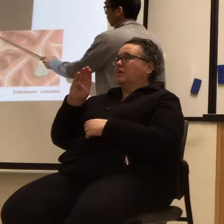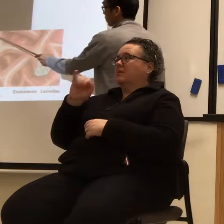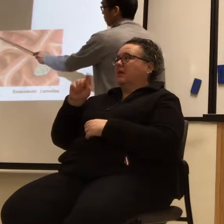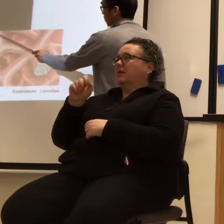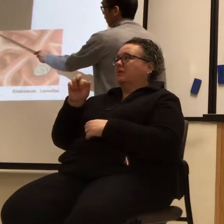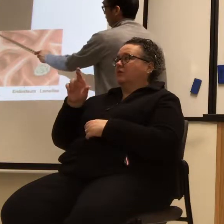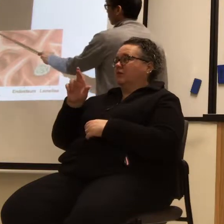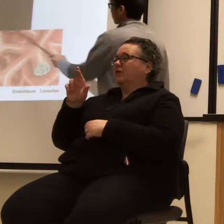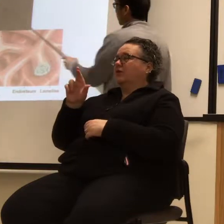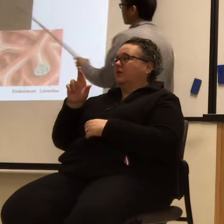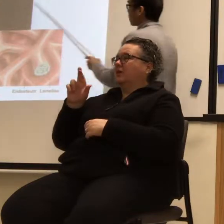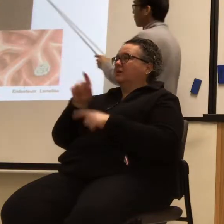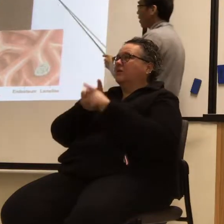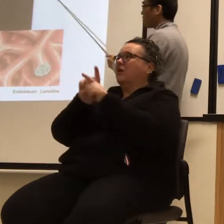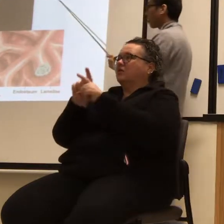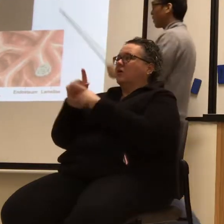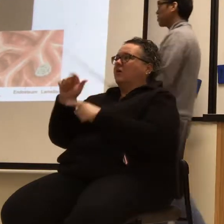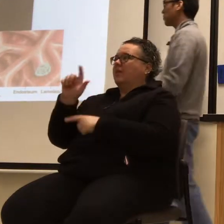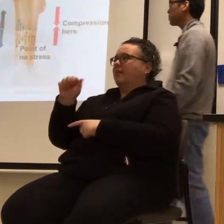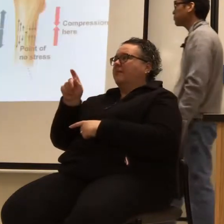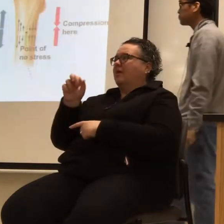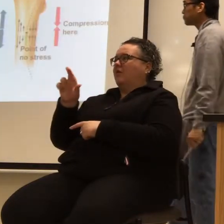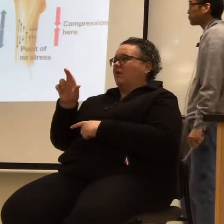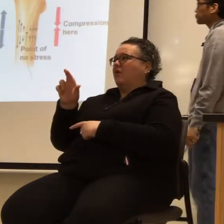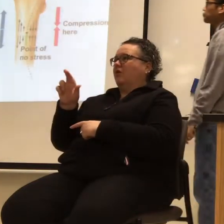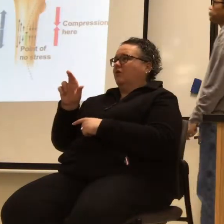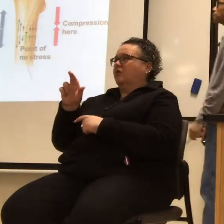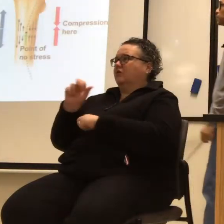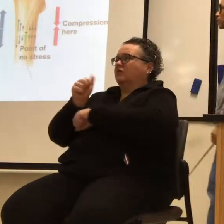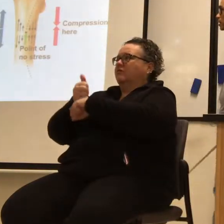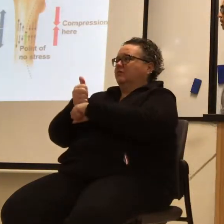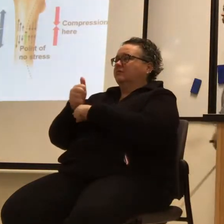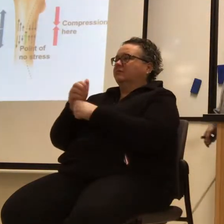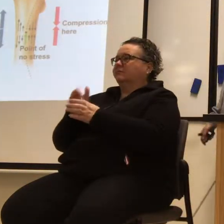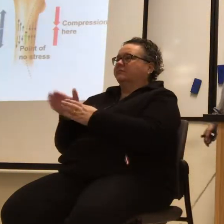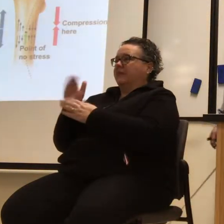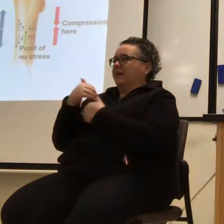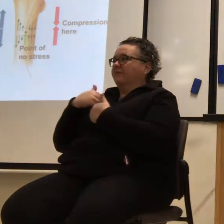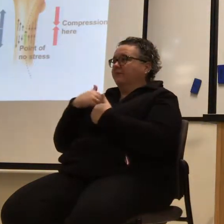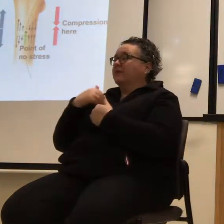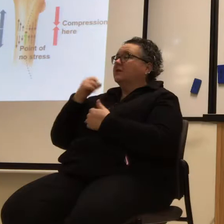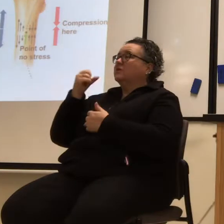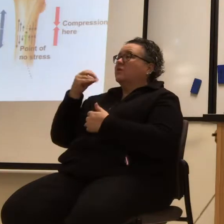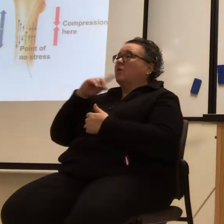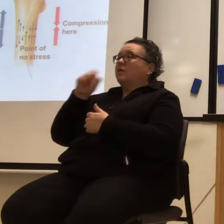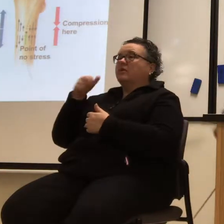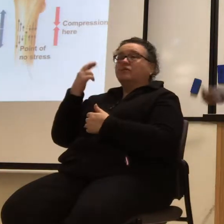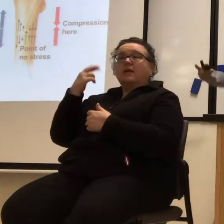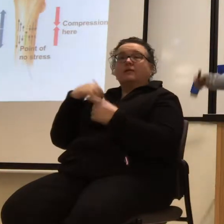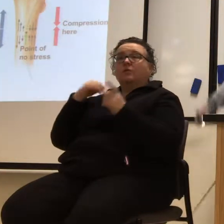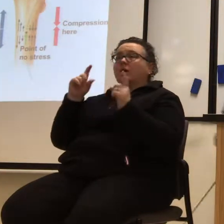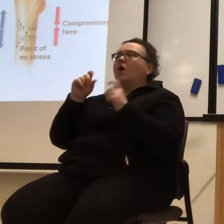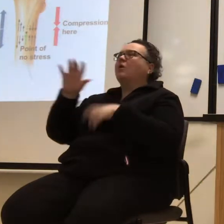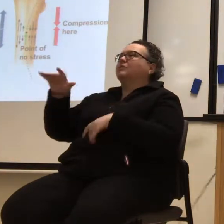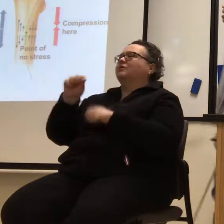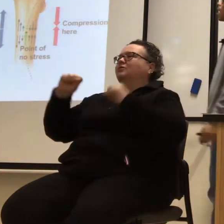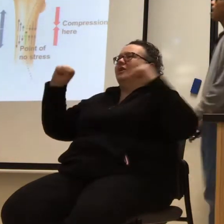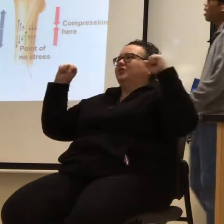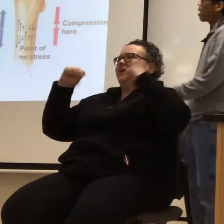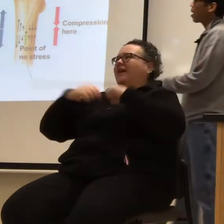lamellar bone. Okay, it has a lamellar arrangement. Now the reason why you can, you have a question? Oh, no, you're stretching.